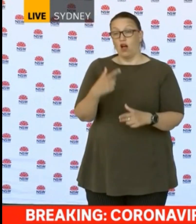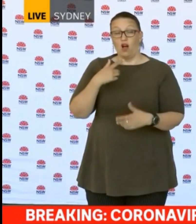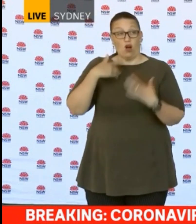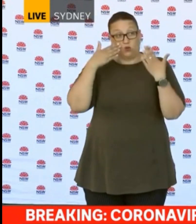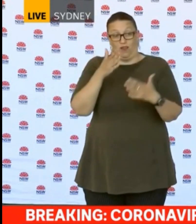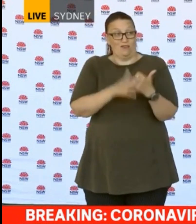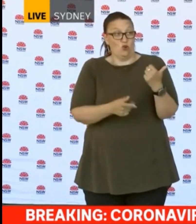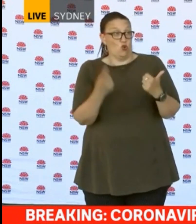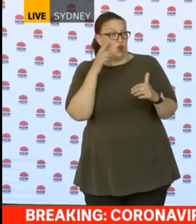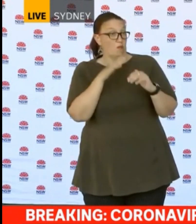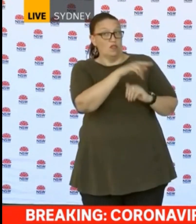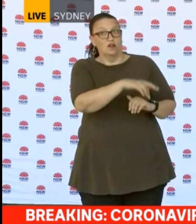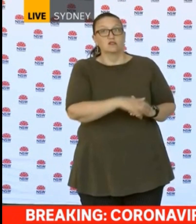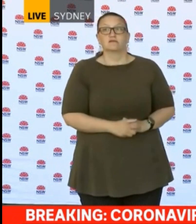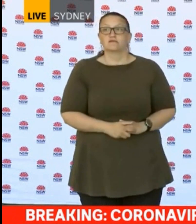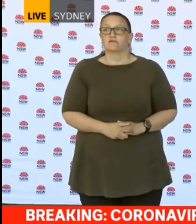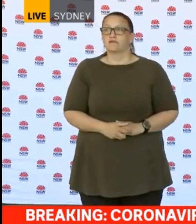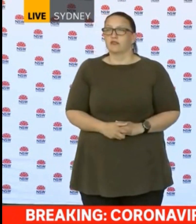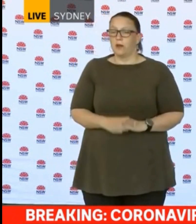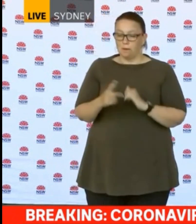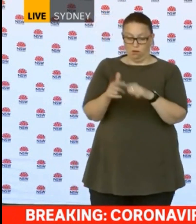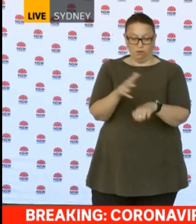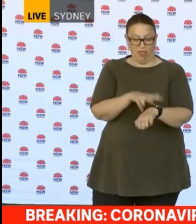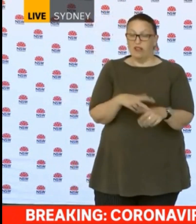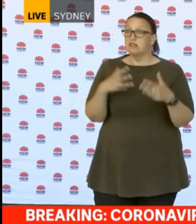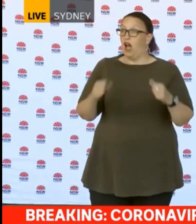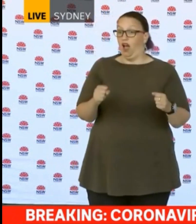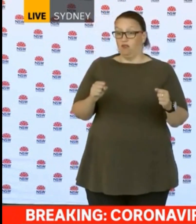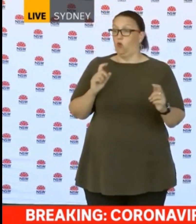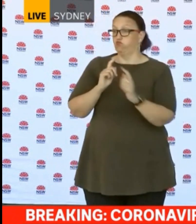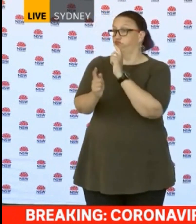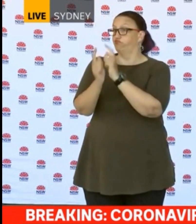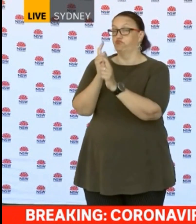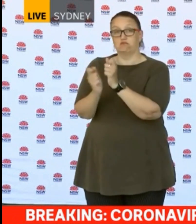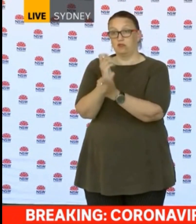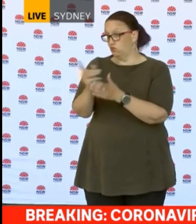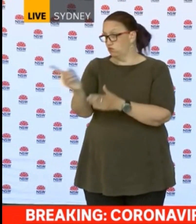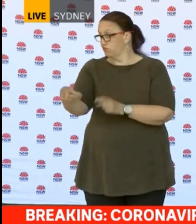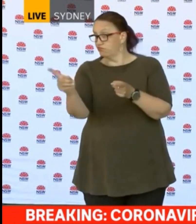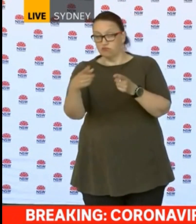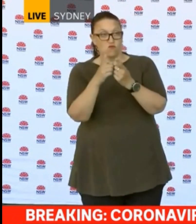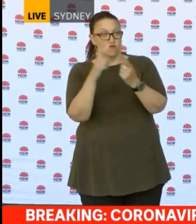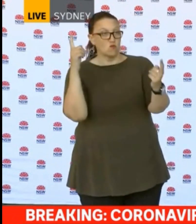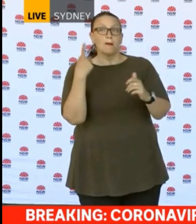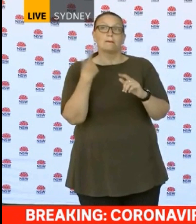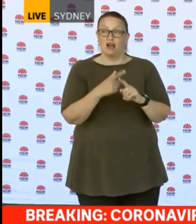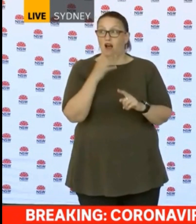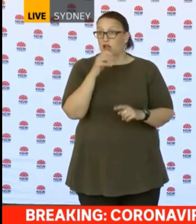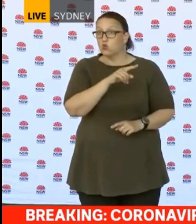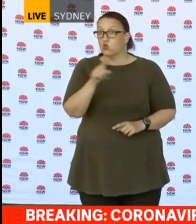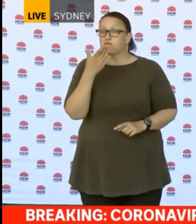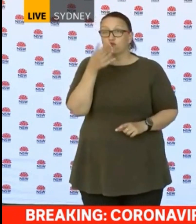do we have regulatory authorities, not only do we have police on the beat to make sure people are complying, but there's also common